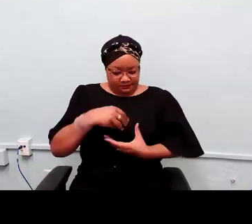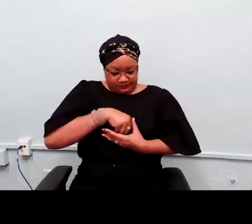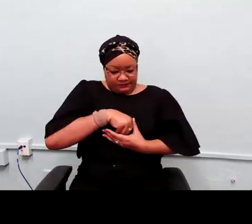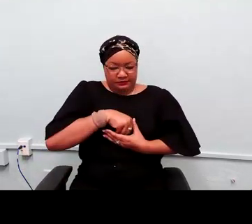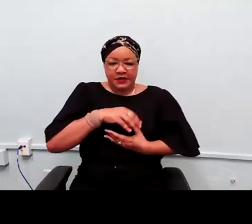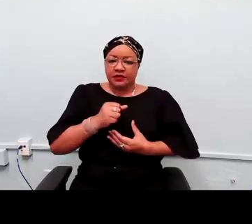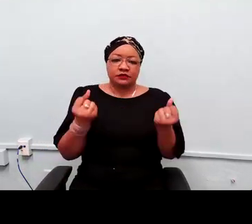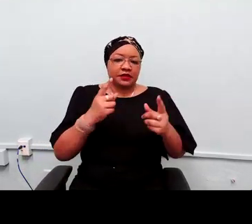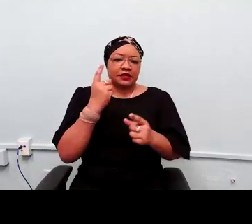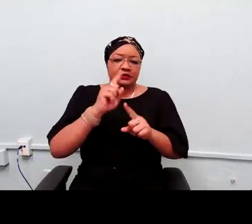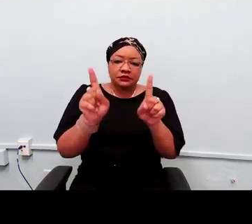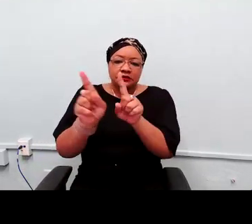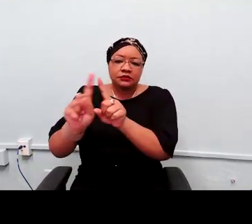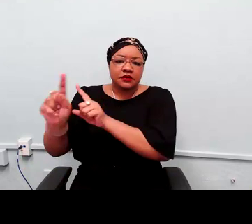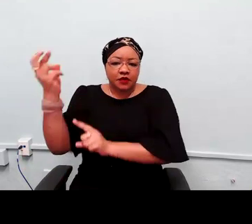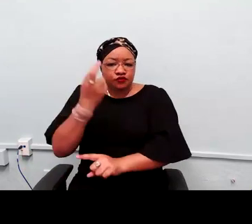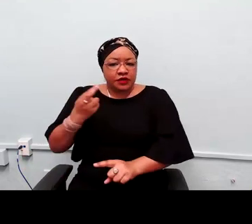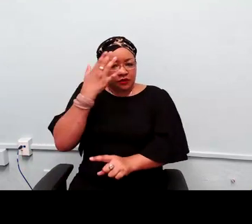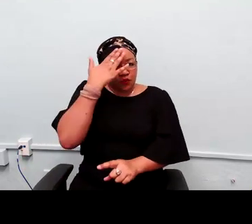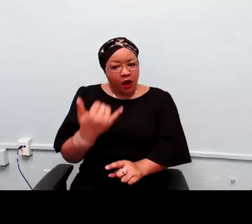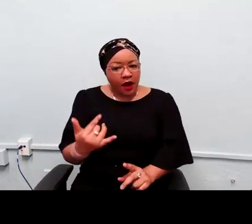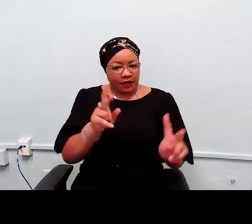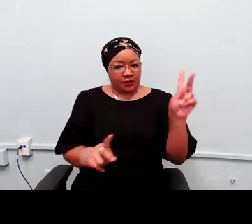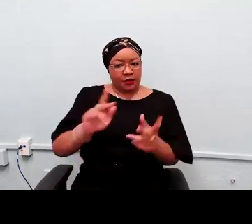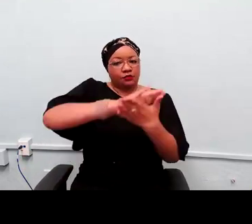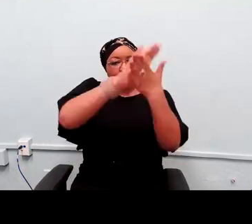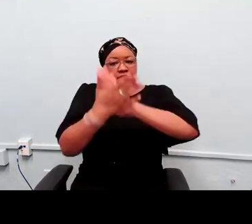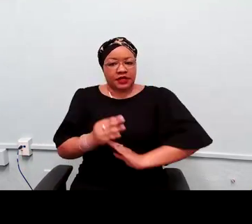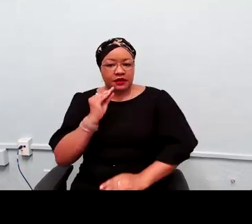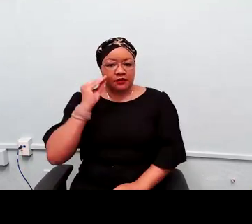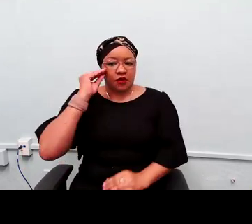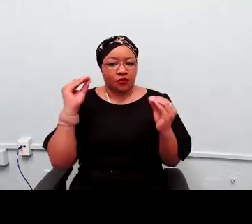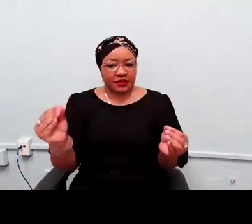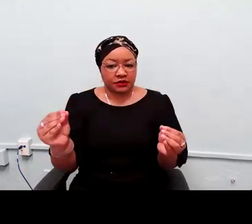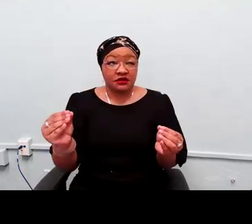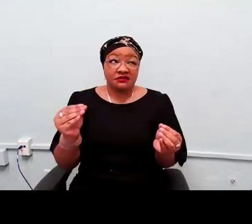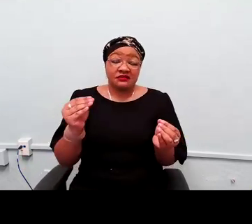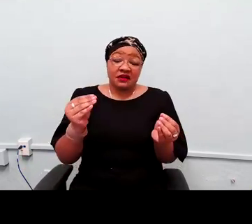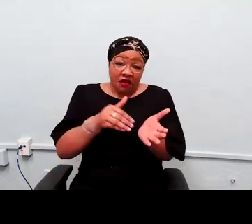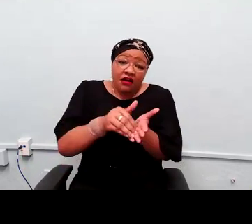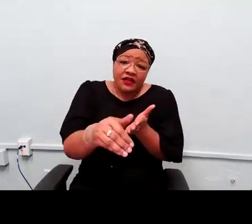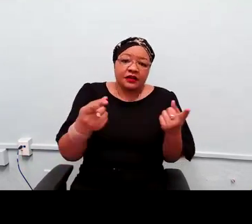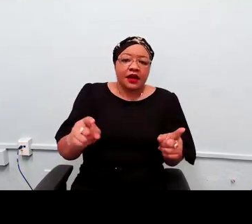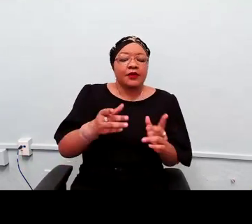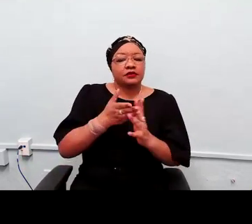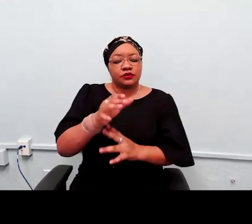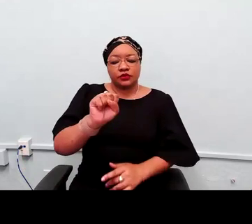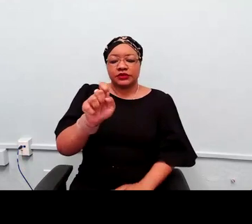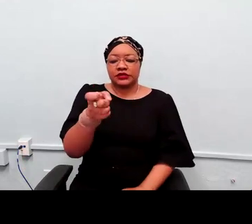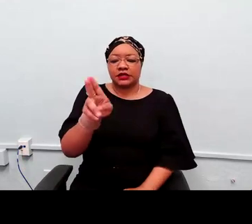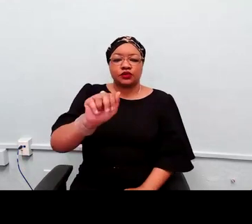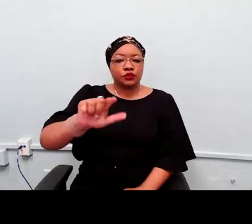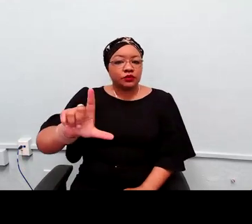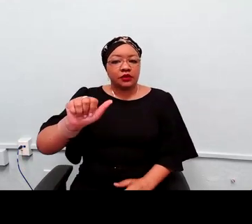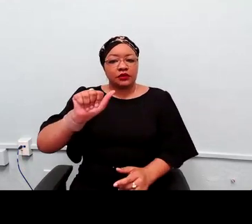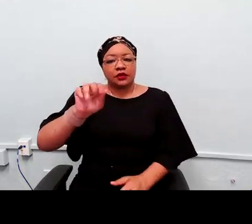in terms of how folks wound up on the streets, and a lot of them have to do with sexual abuse. But so I'm